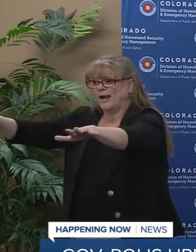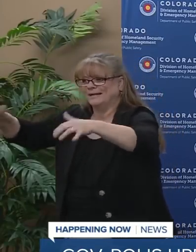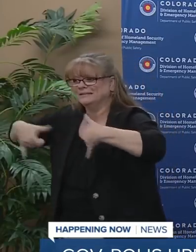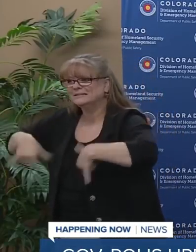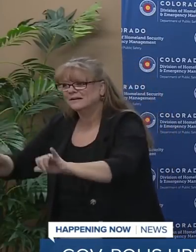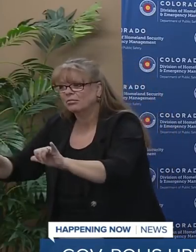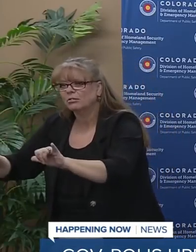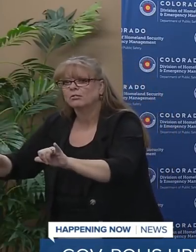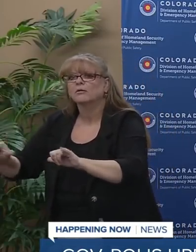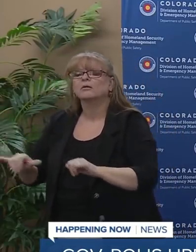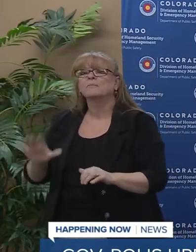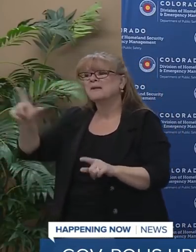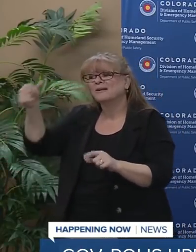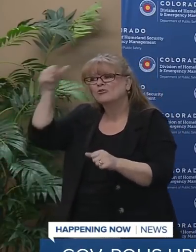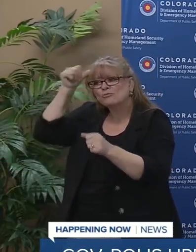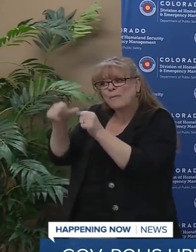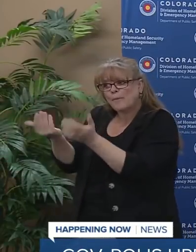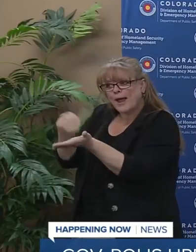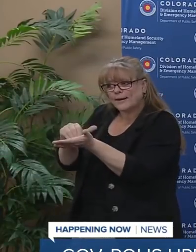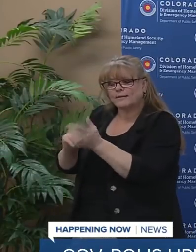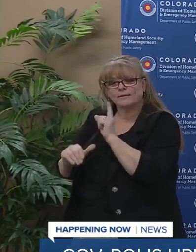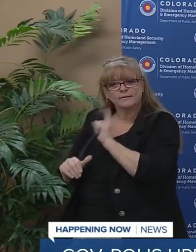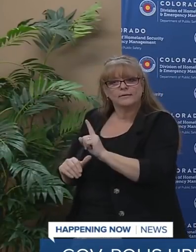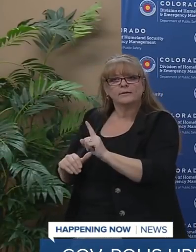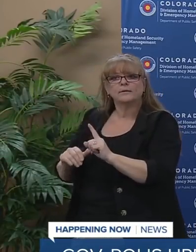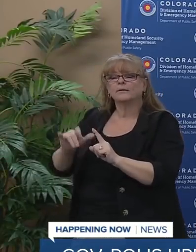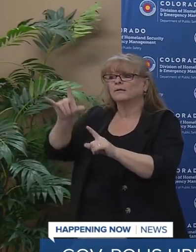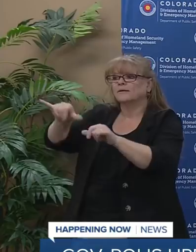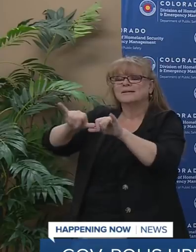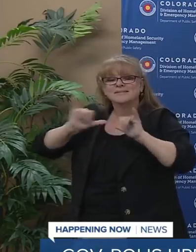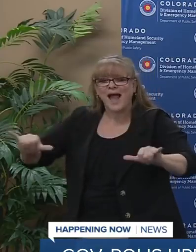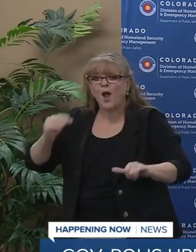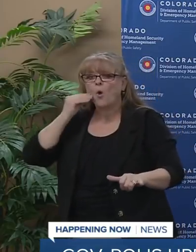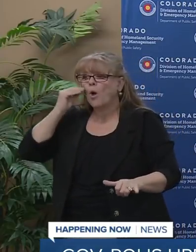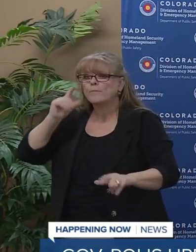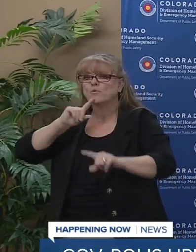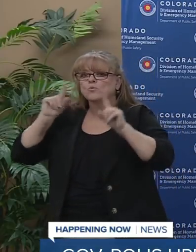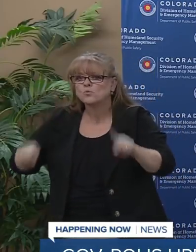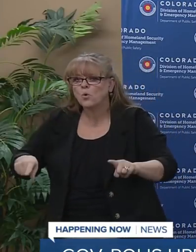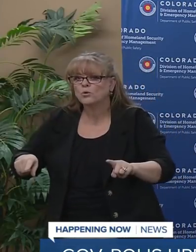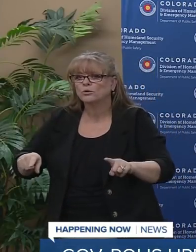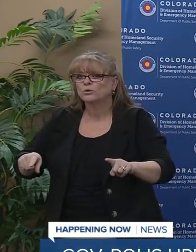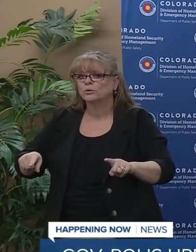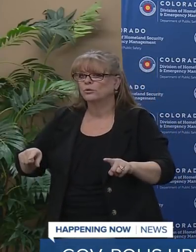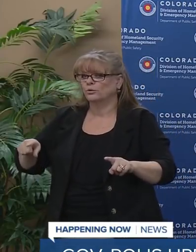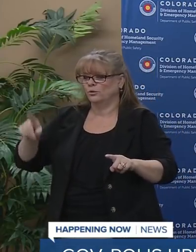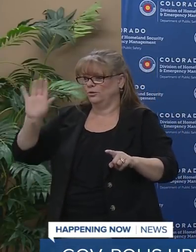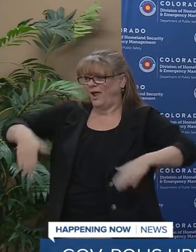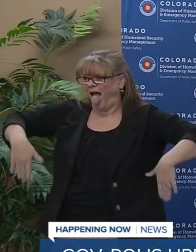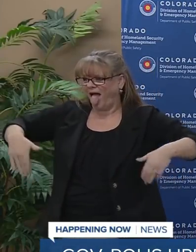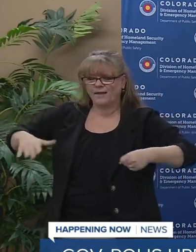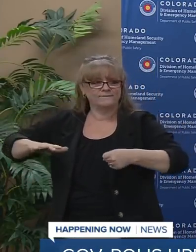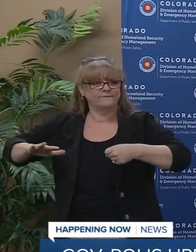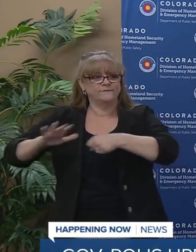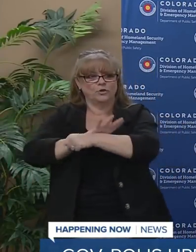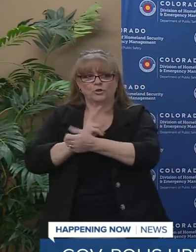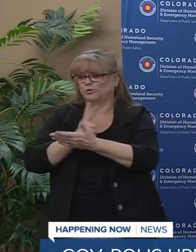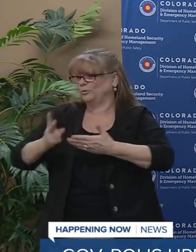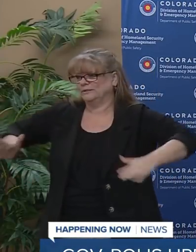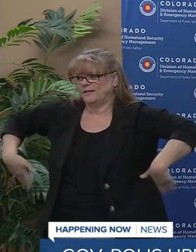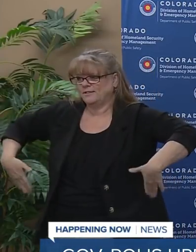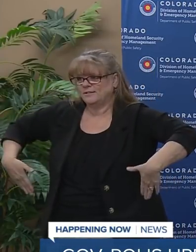order, which will be the effects of that we will see in the next few days. And now this movement to masks, which we'll see in 10 to